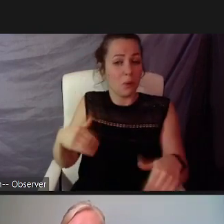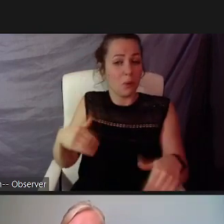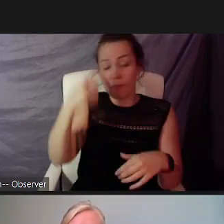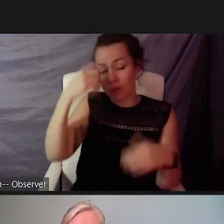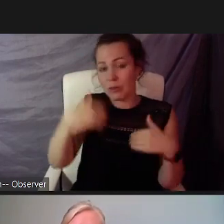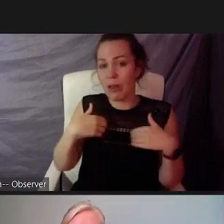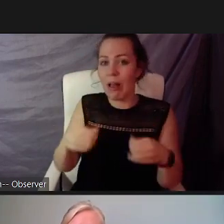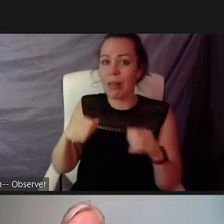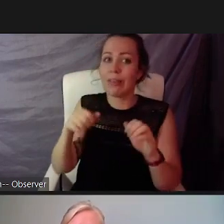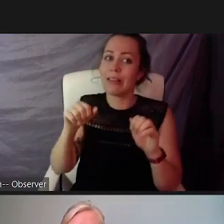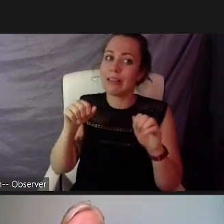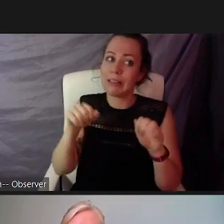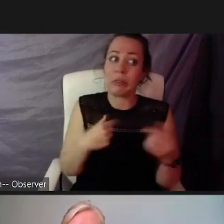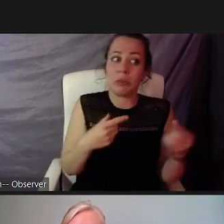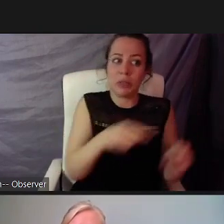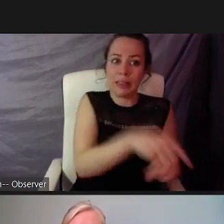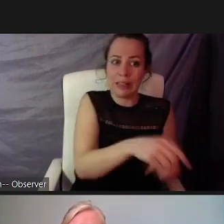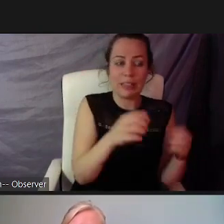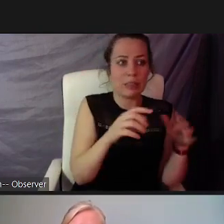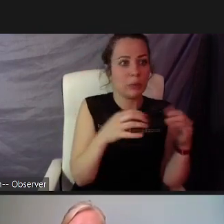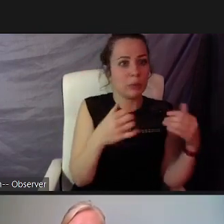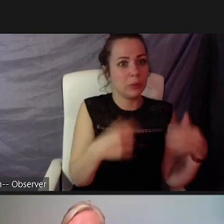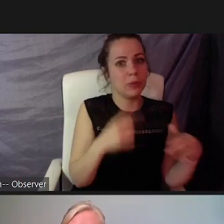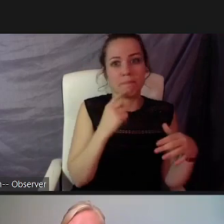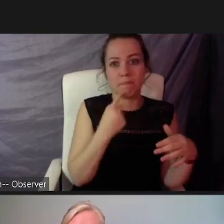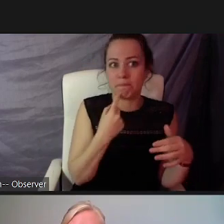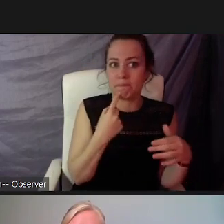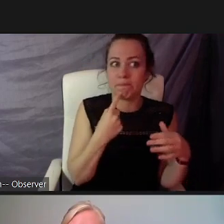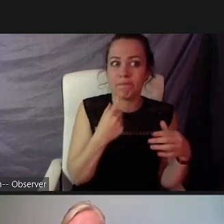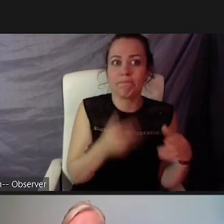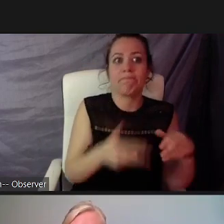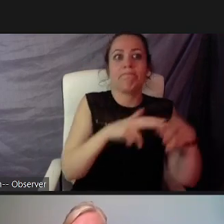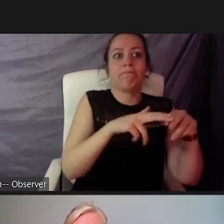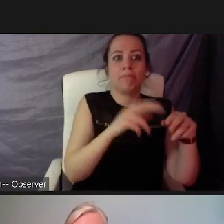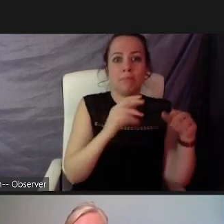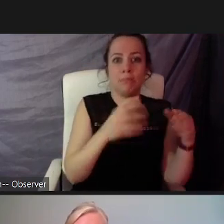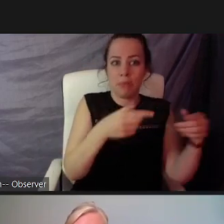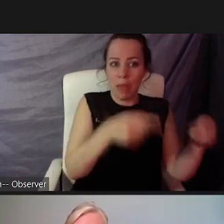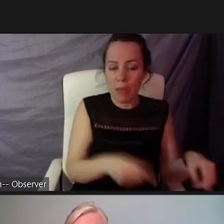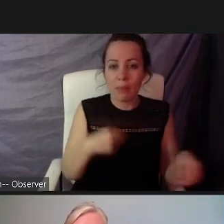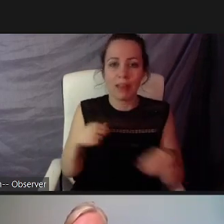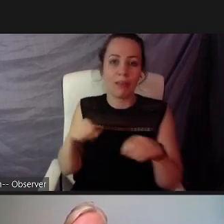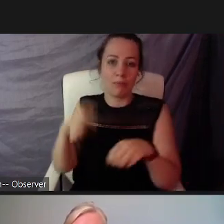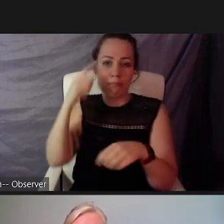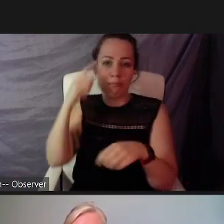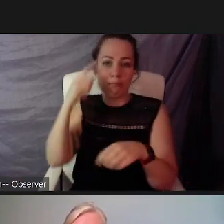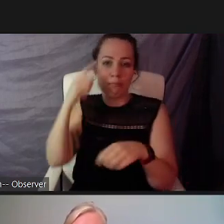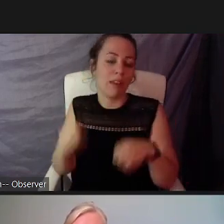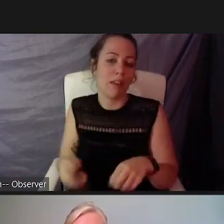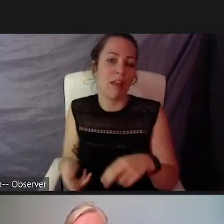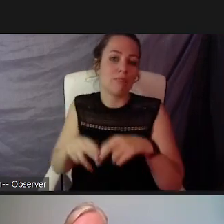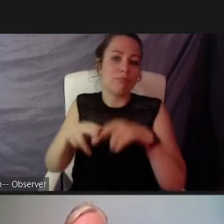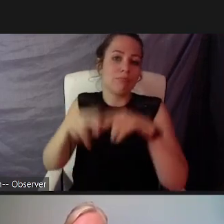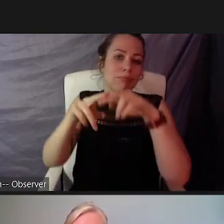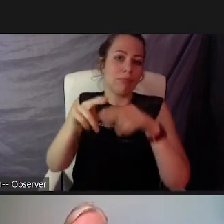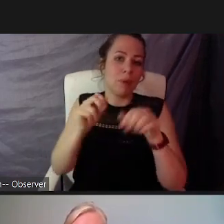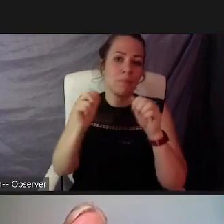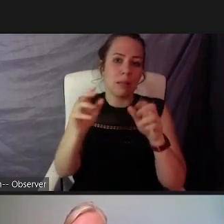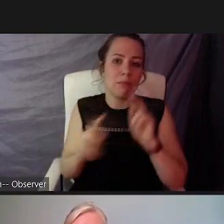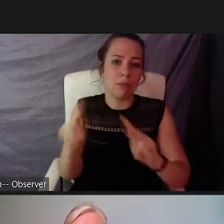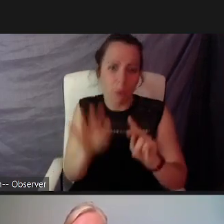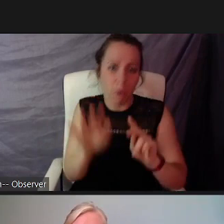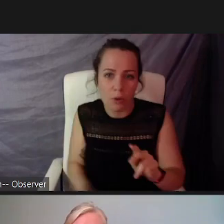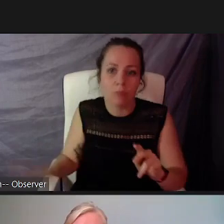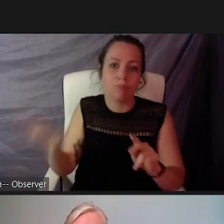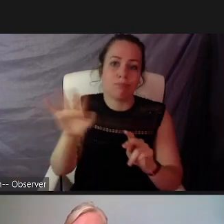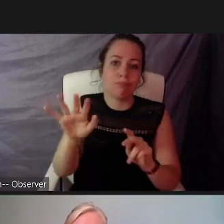decline in the population and that there's a higher rate of mental health conditions. So people who might be